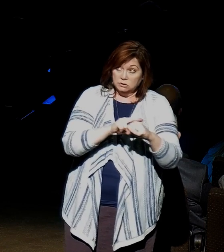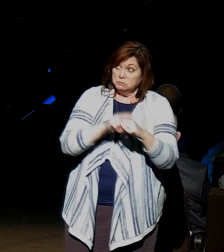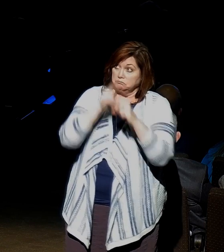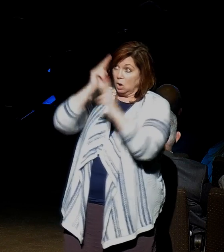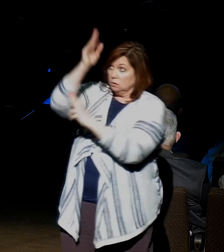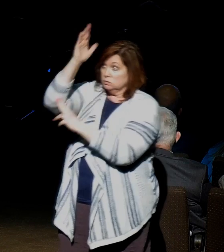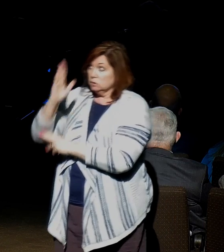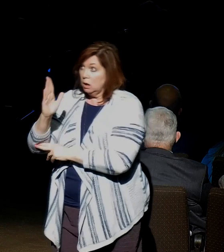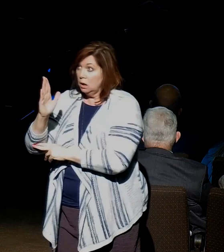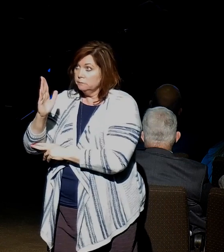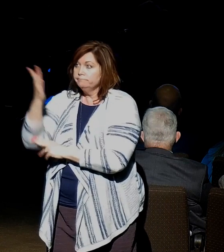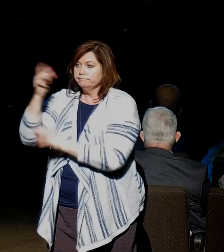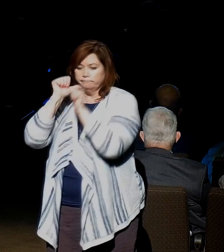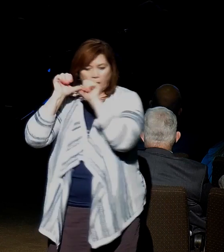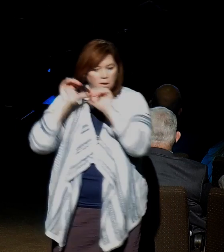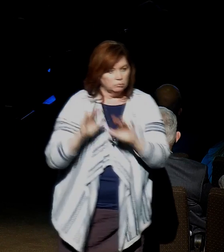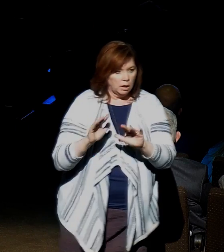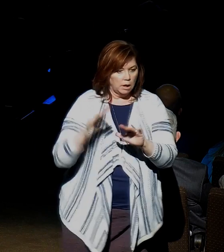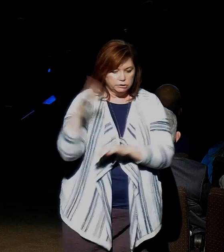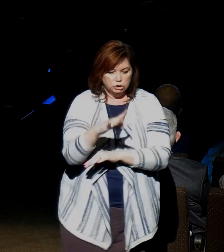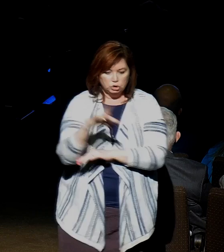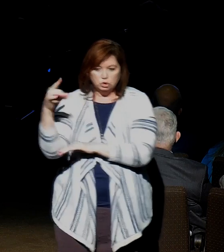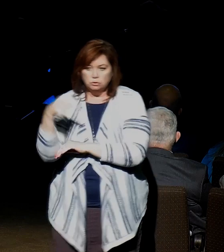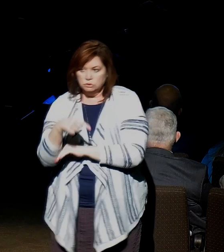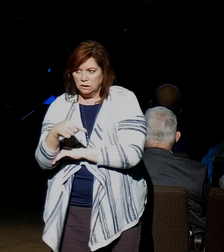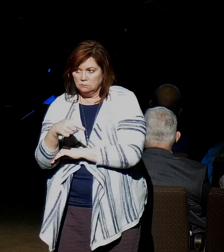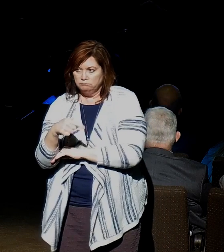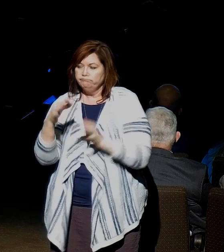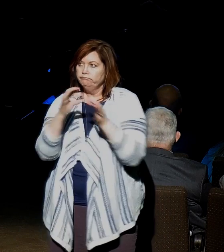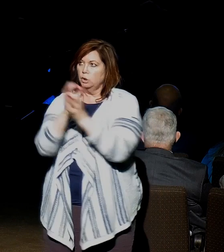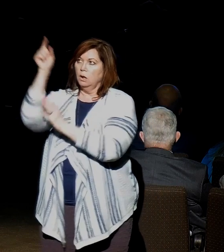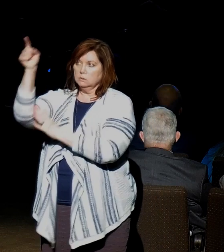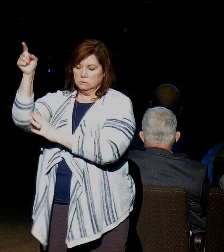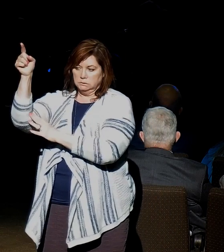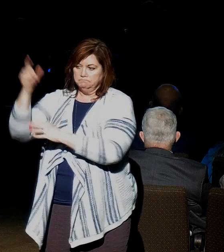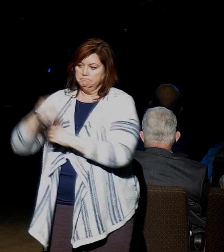people whom he hath chosen for his own inheritance.